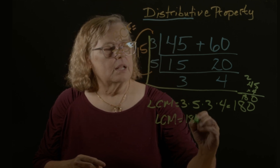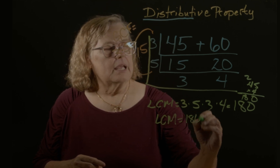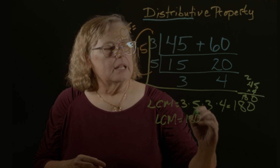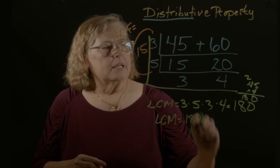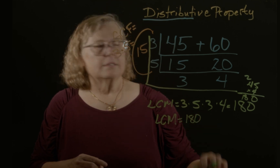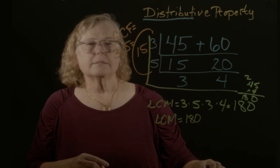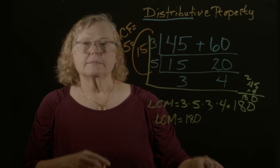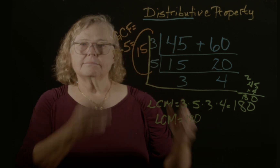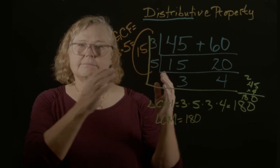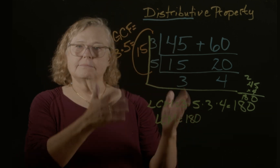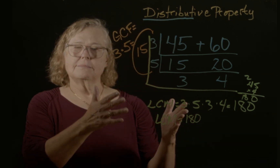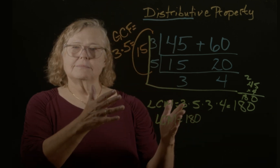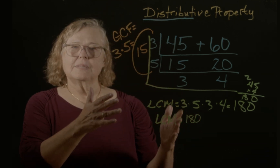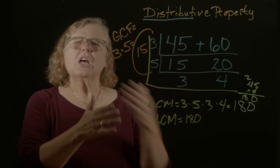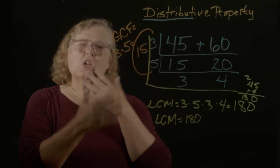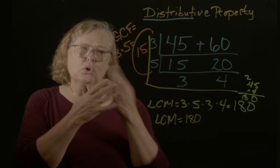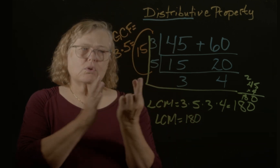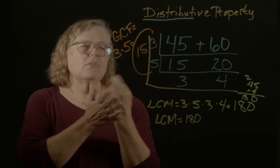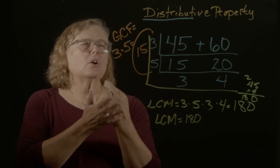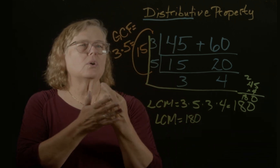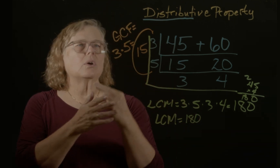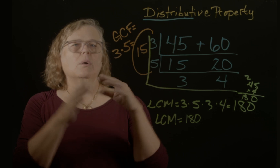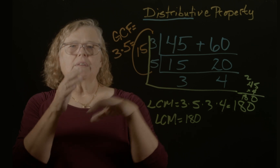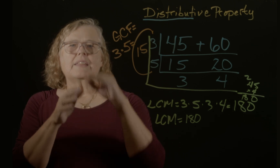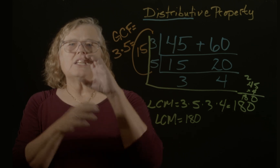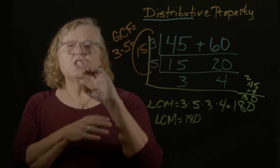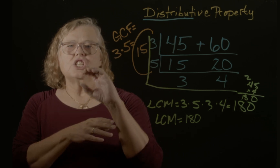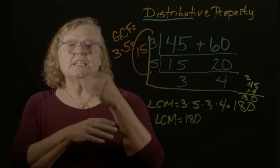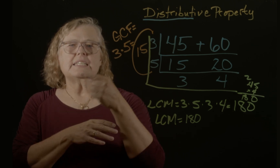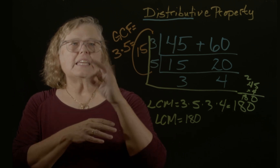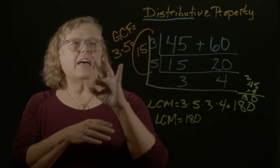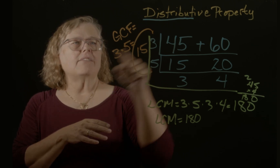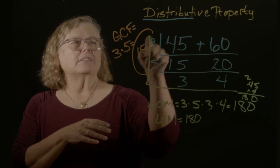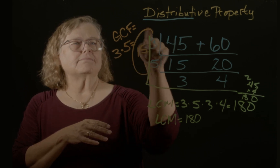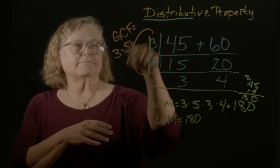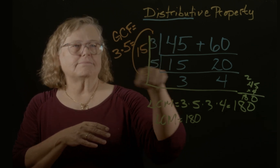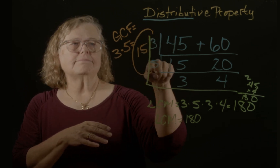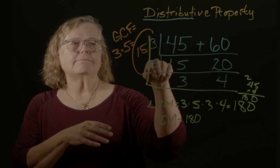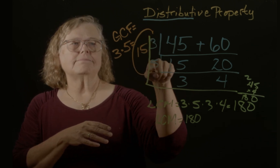The LCM is 180. All right, that was a good review. We found the